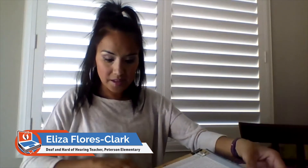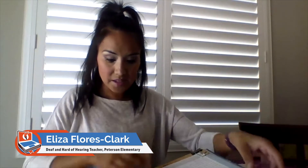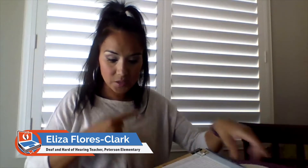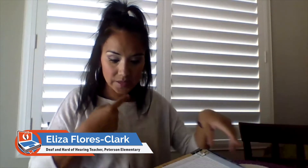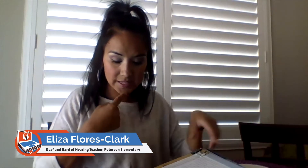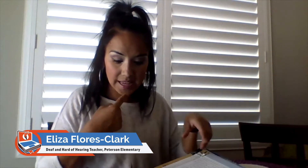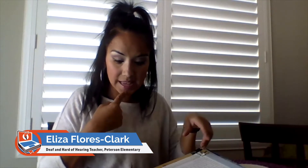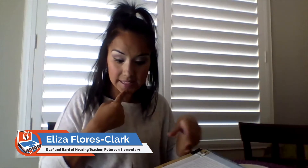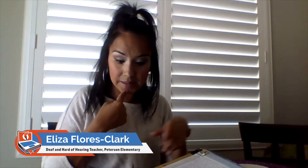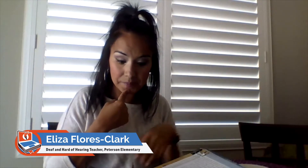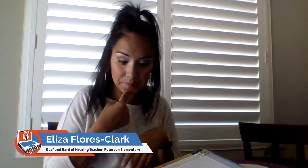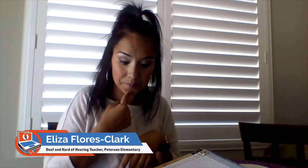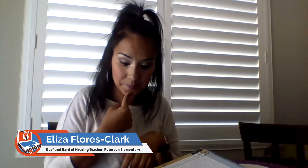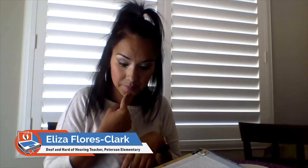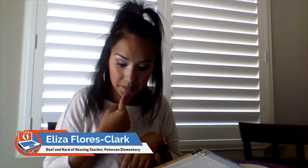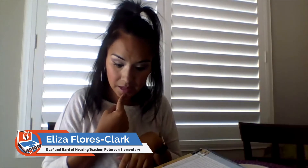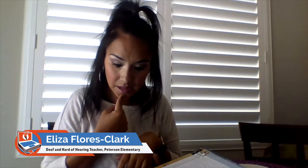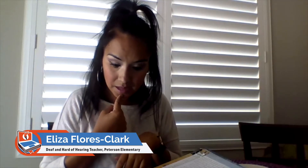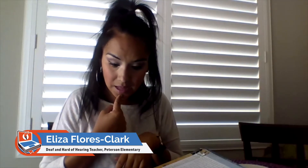So it says,